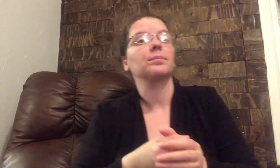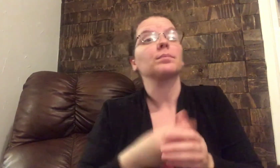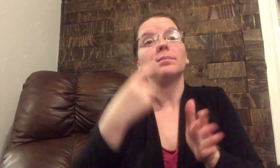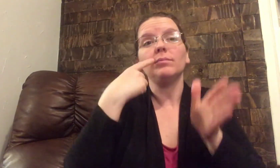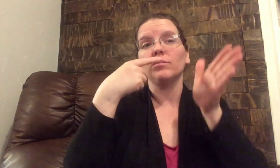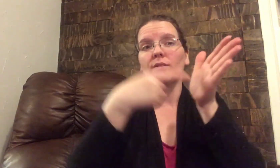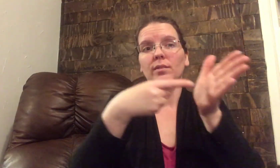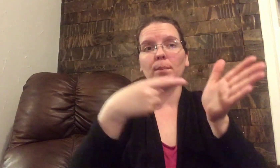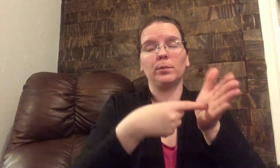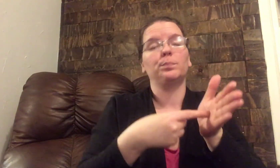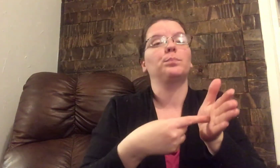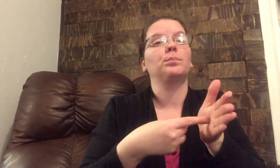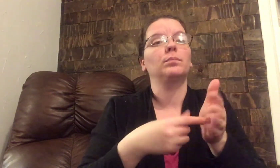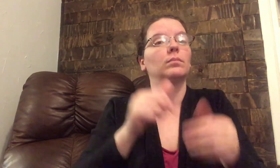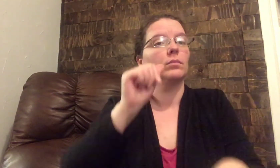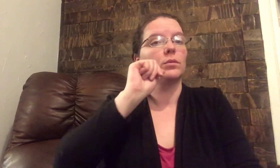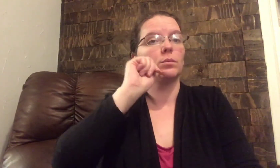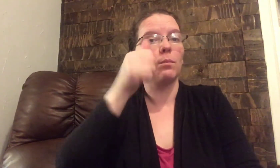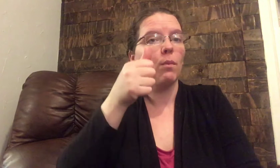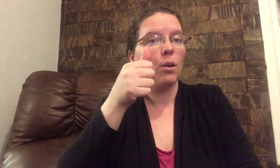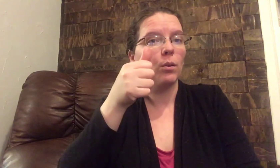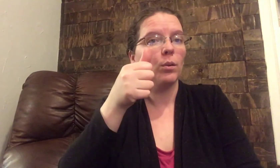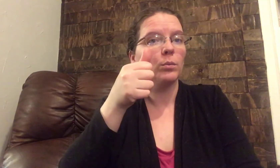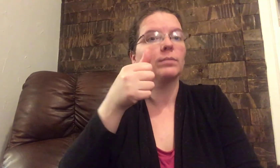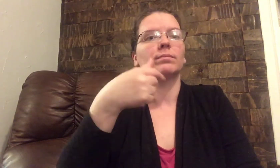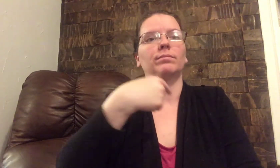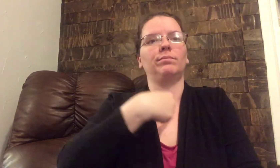topic. For example, tomorrow